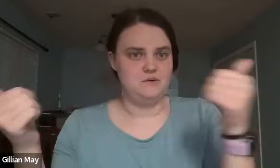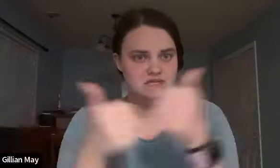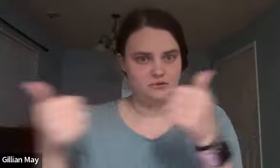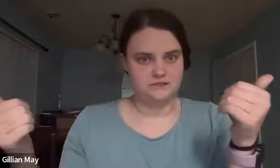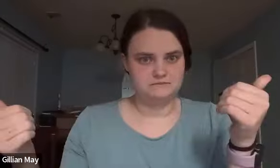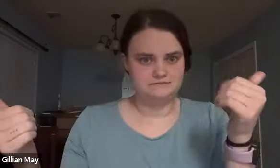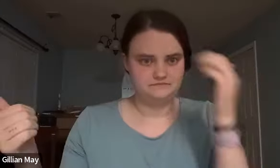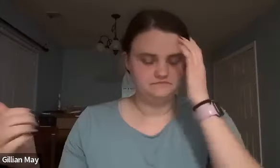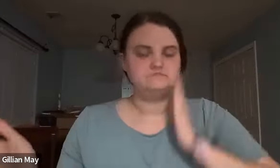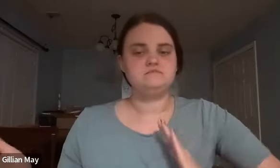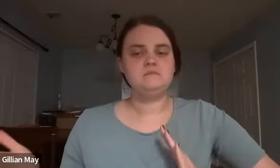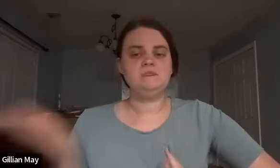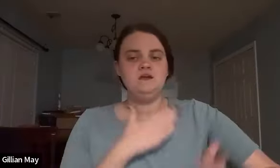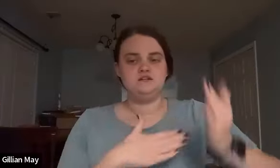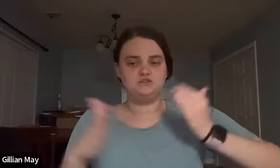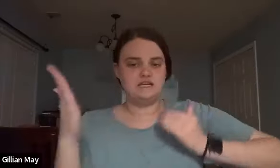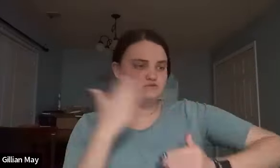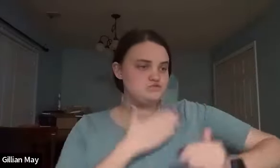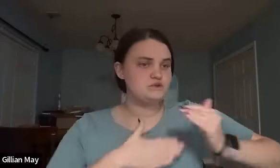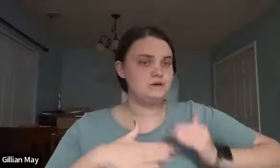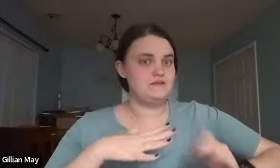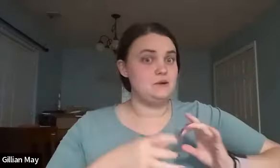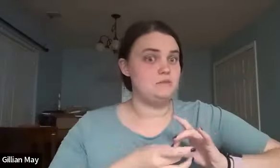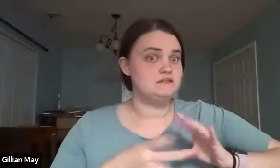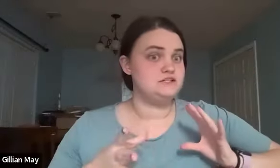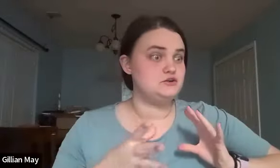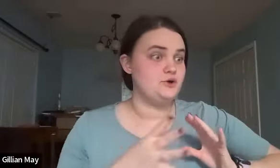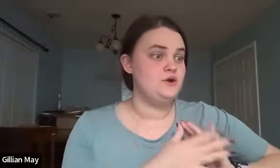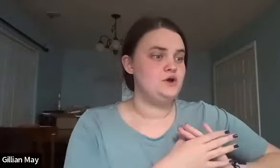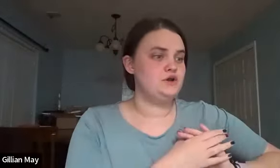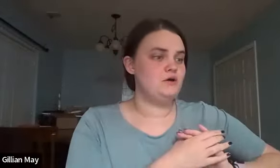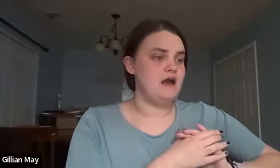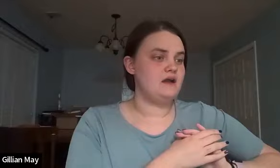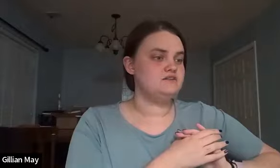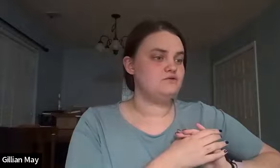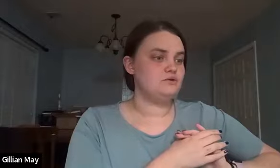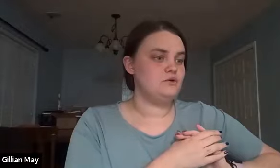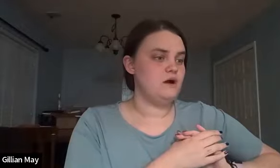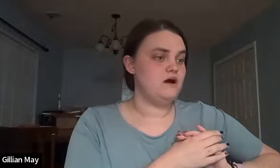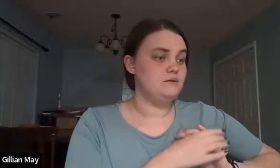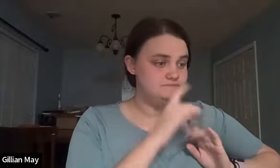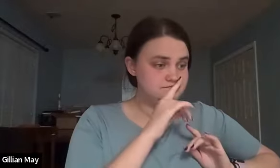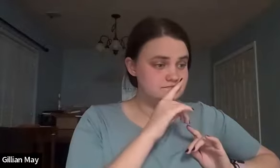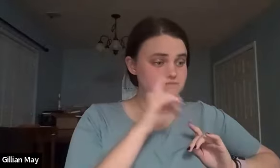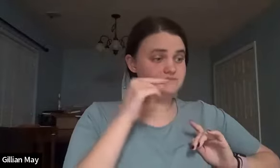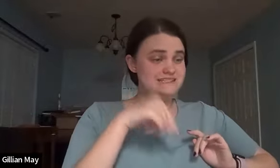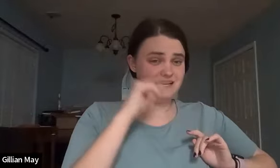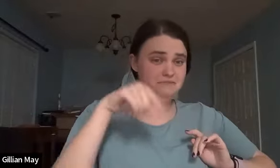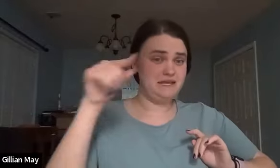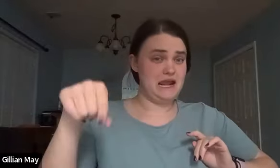them separate. So let's real quick, and then I promise I'll let y'all go back through second, minute,